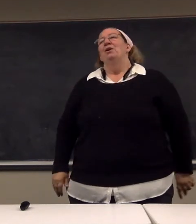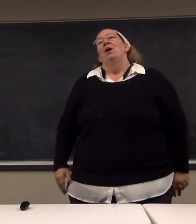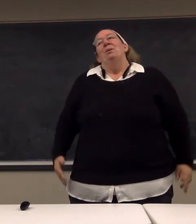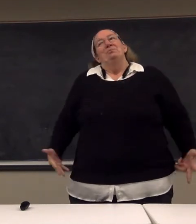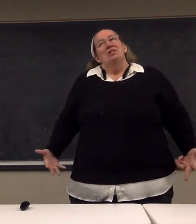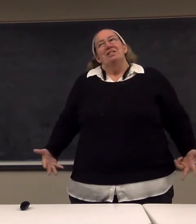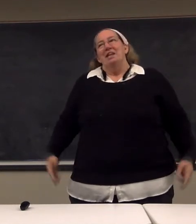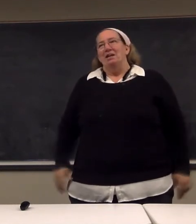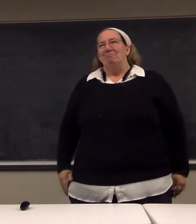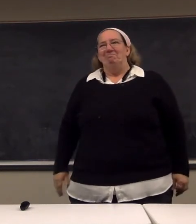Just saying.